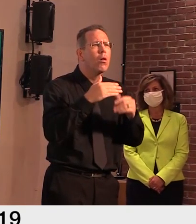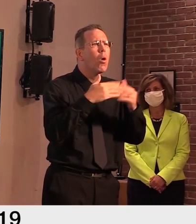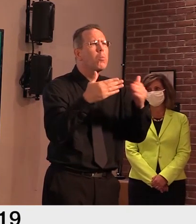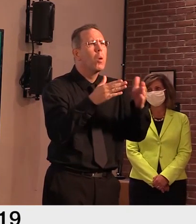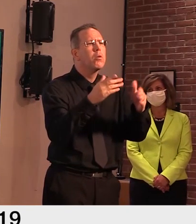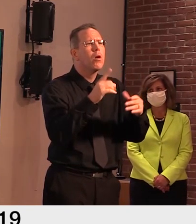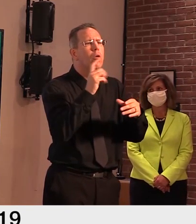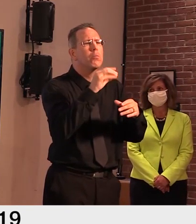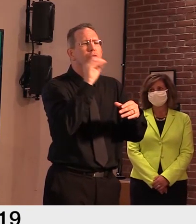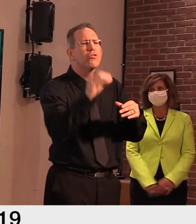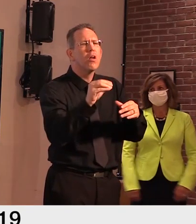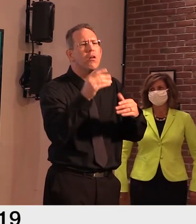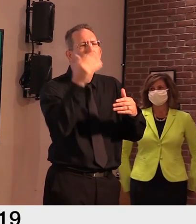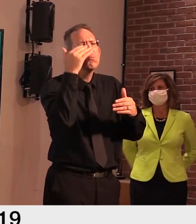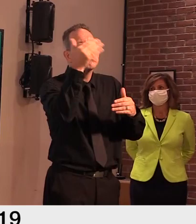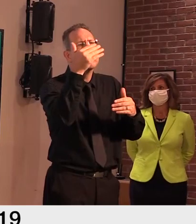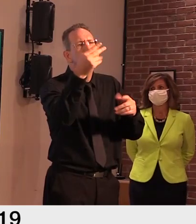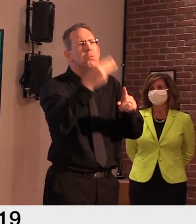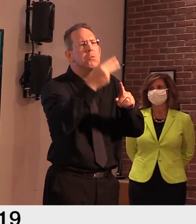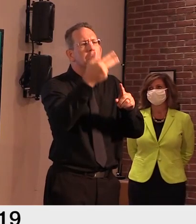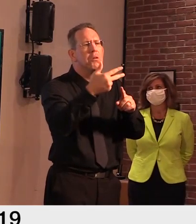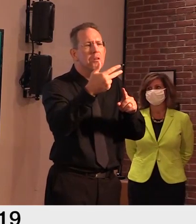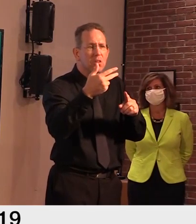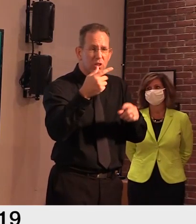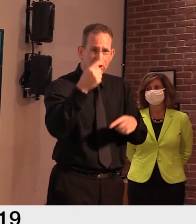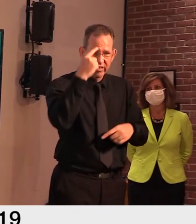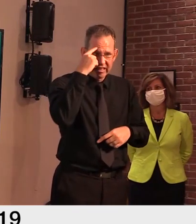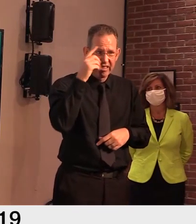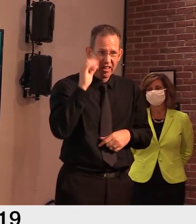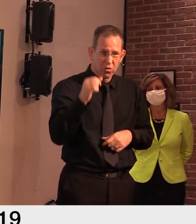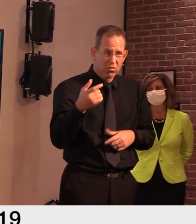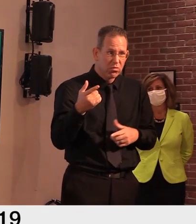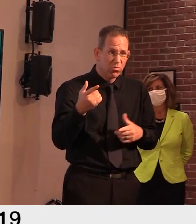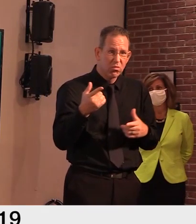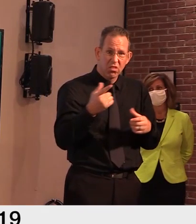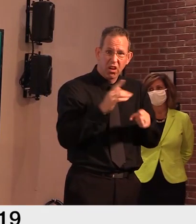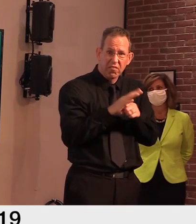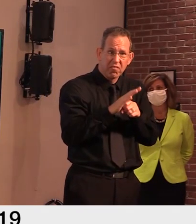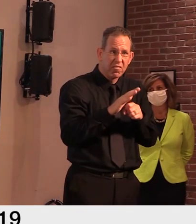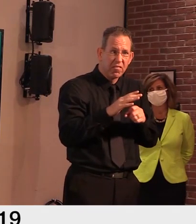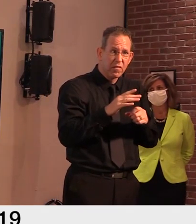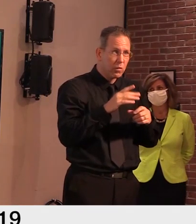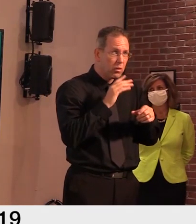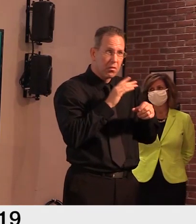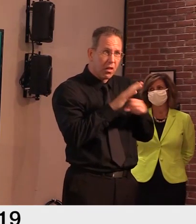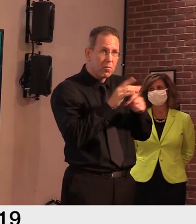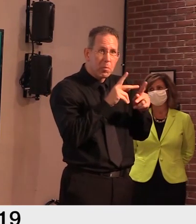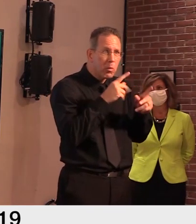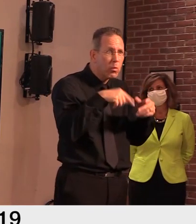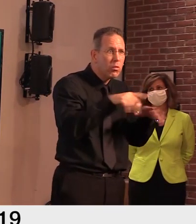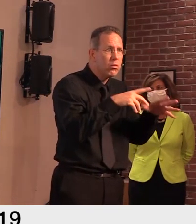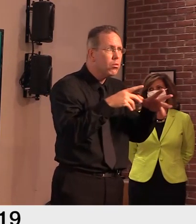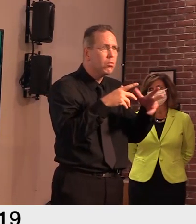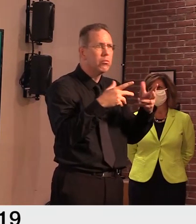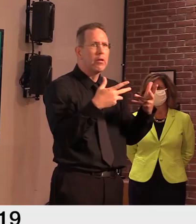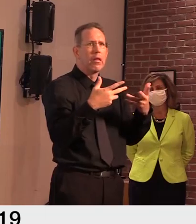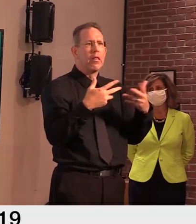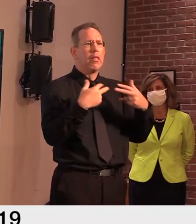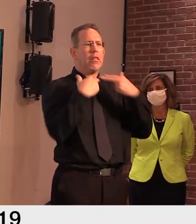2 to 3 months. Seeing as how the benefits are running out for still thousands of Vermonters, do you